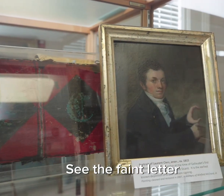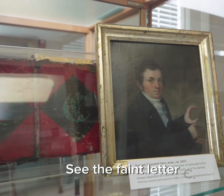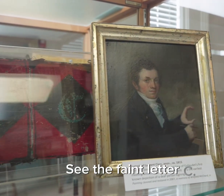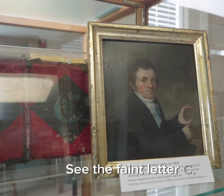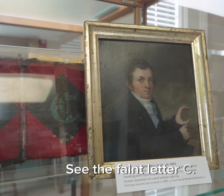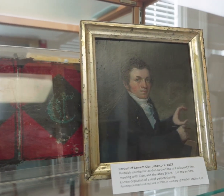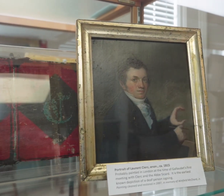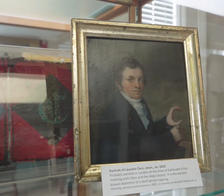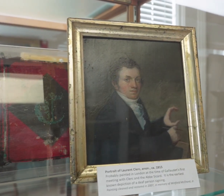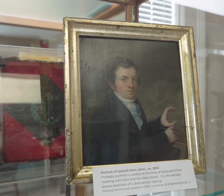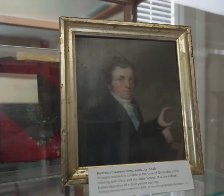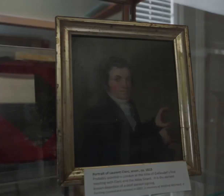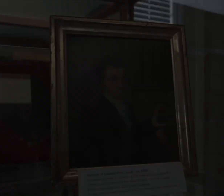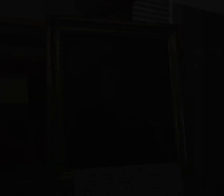C.